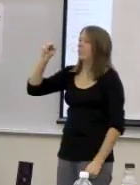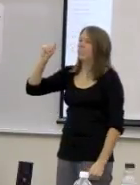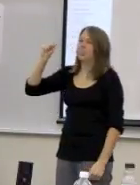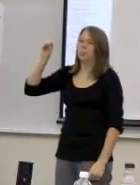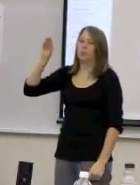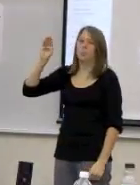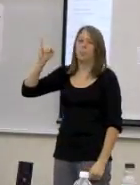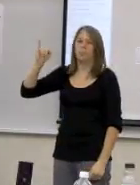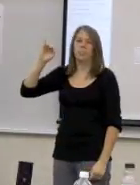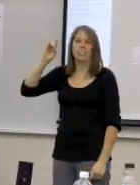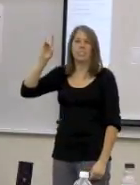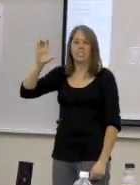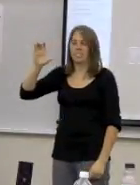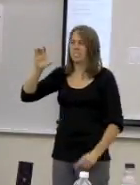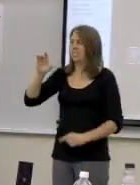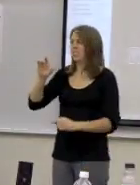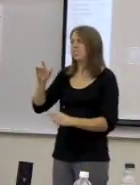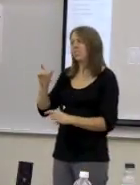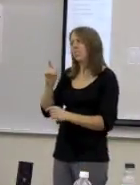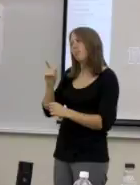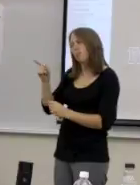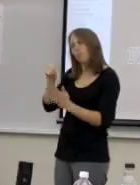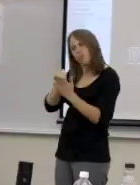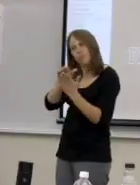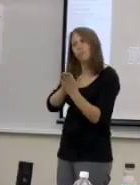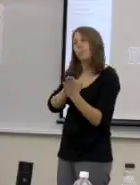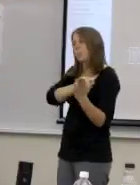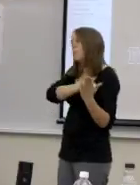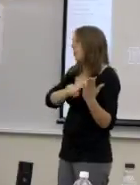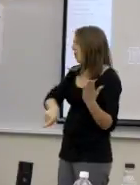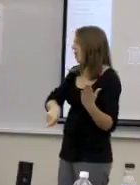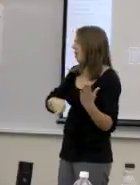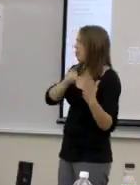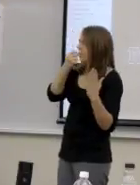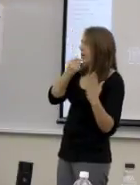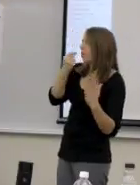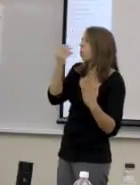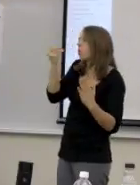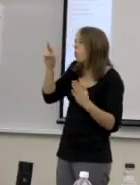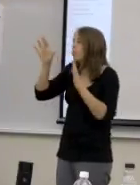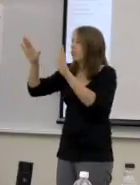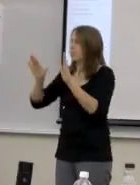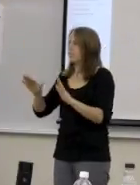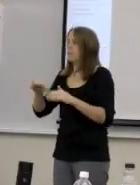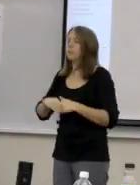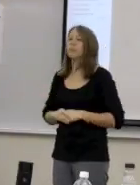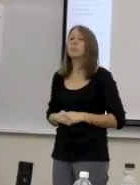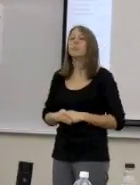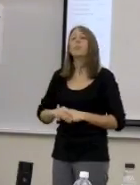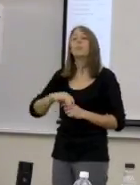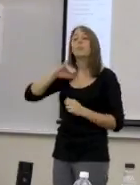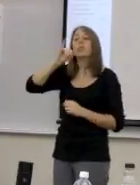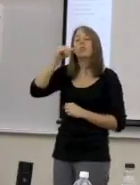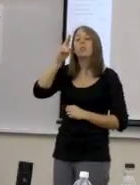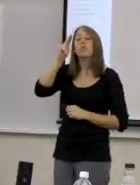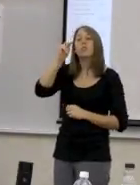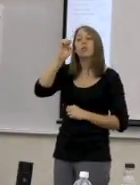mark your calendars for one day or the other. June 5th or 12th, we have Tissa Paris. Do y'all